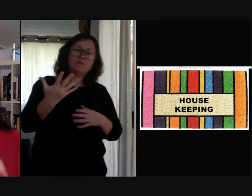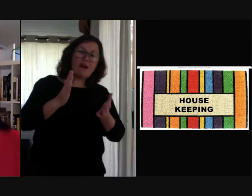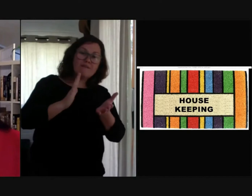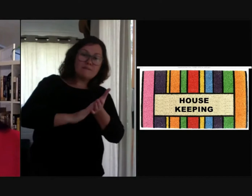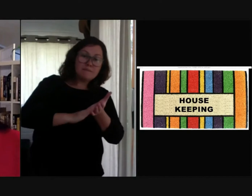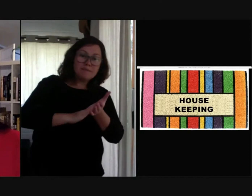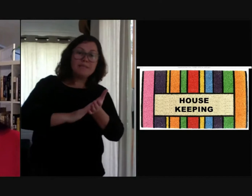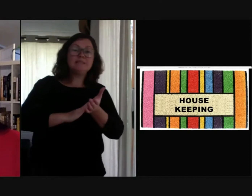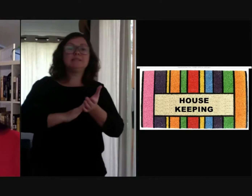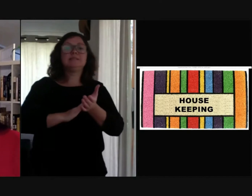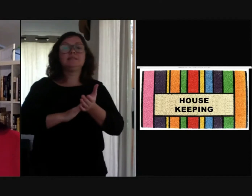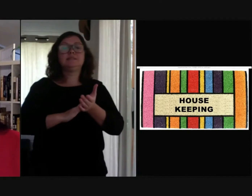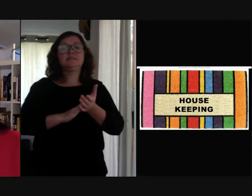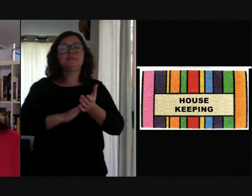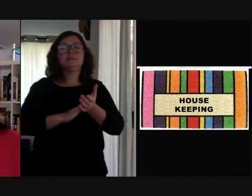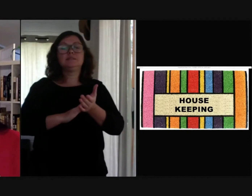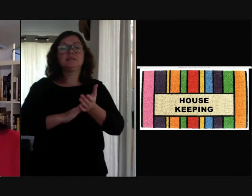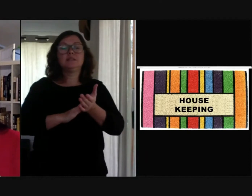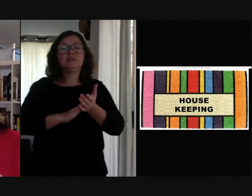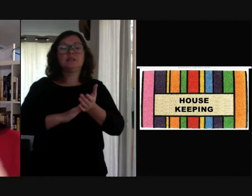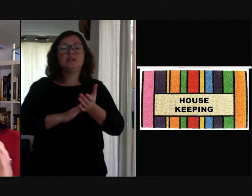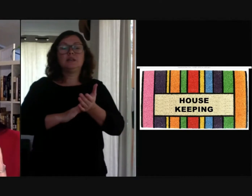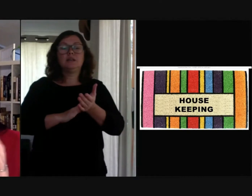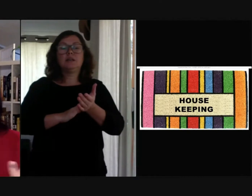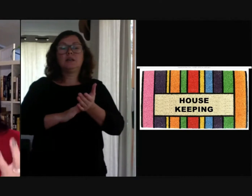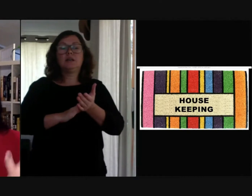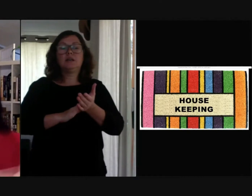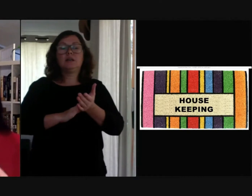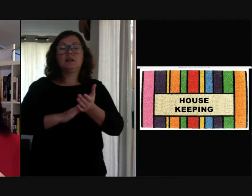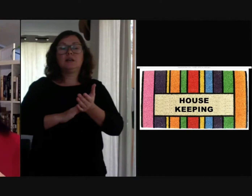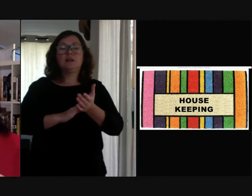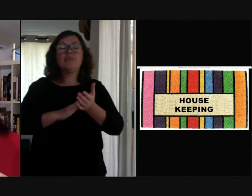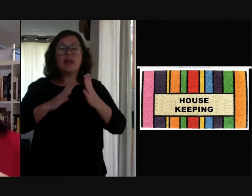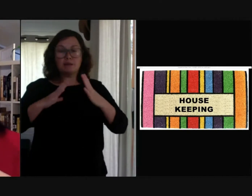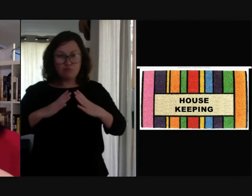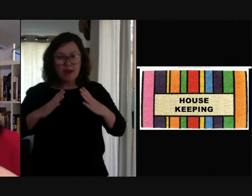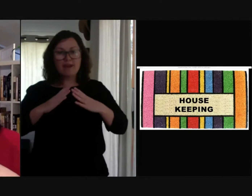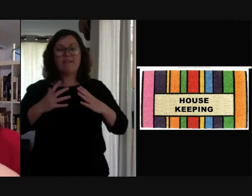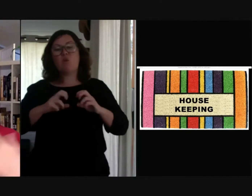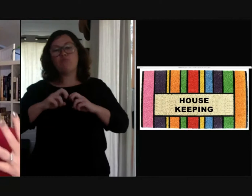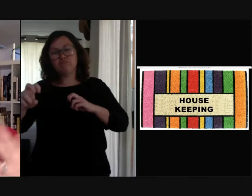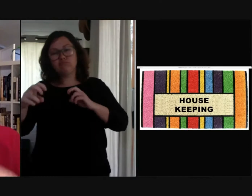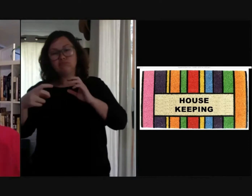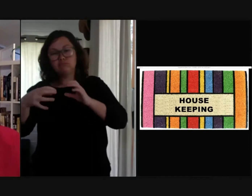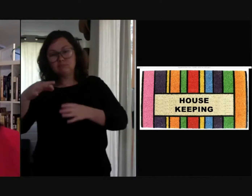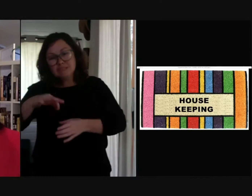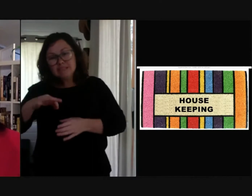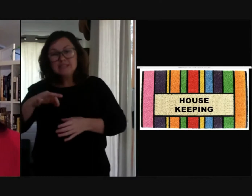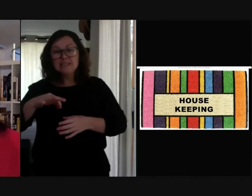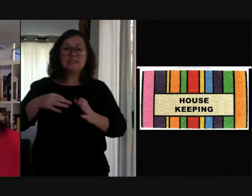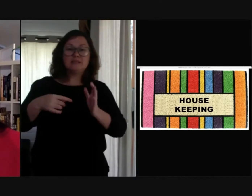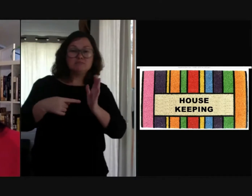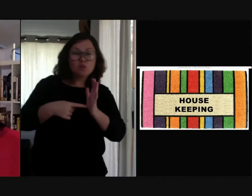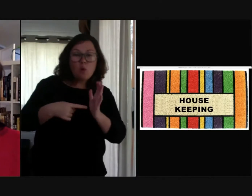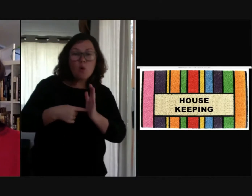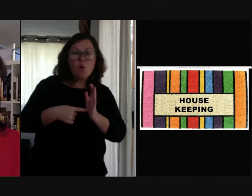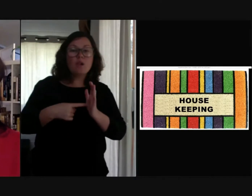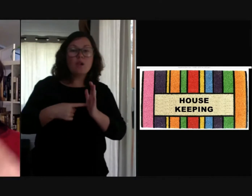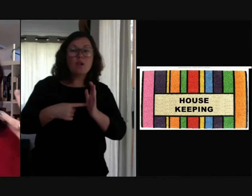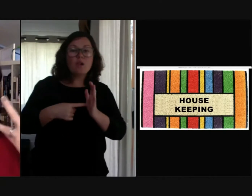time, just so we can, get a cup of tea, have a bathroom break, things we need to